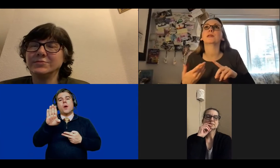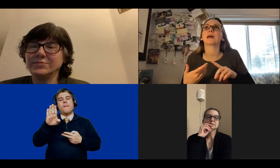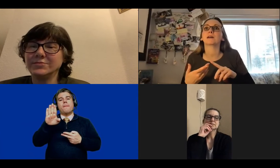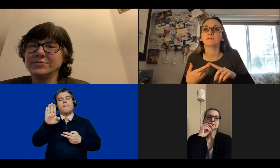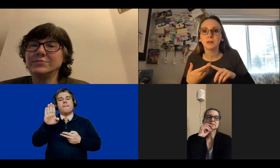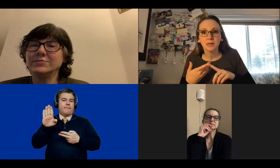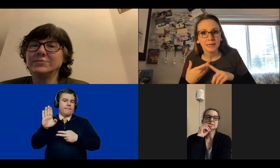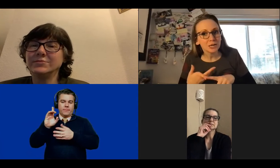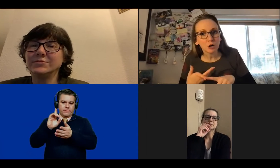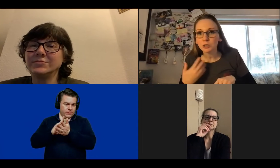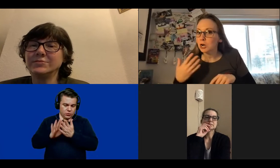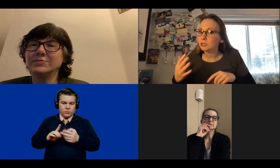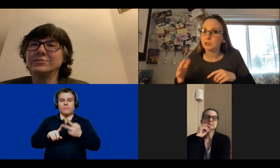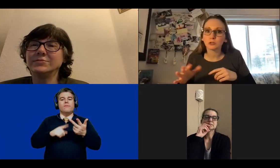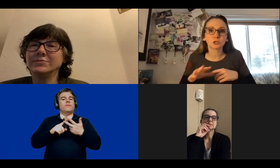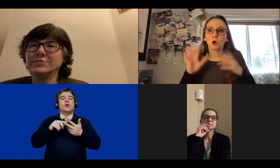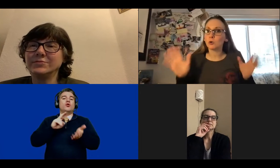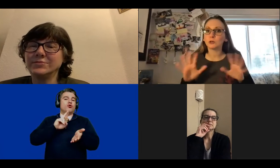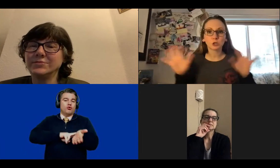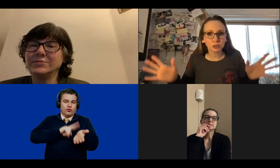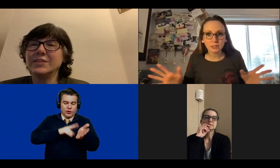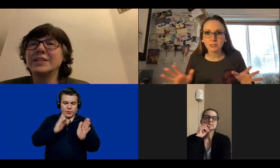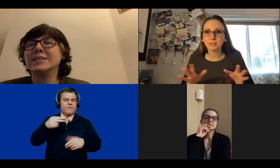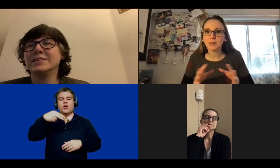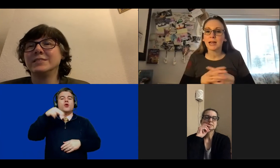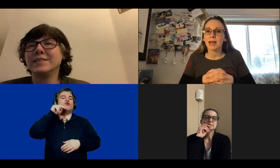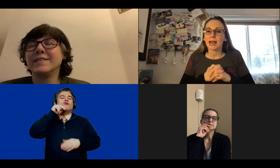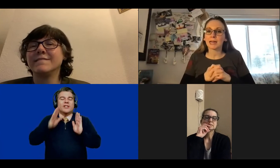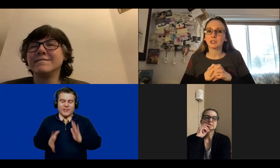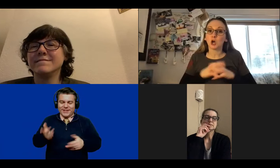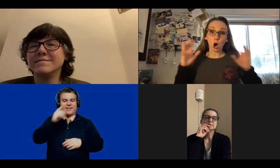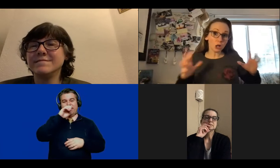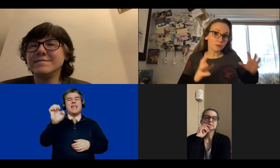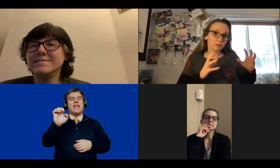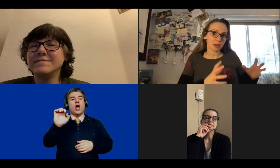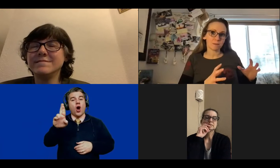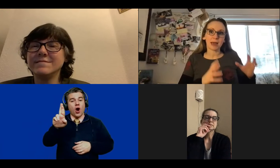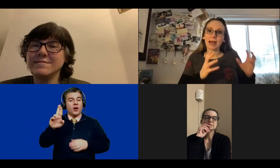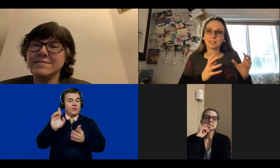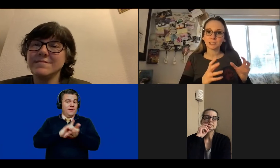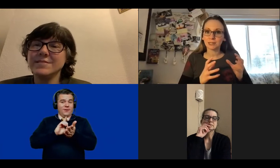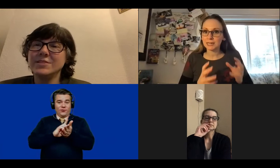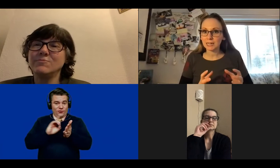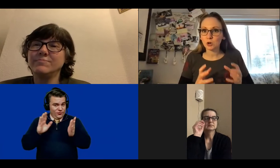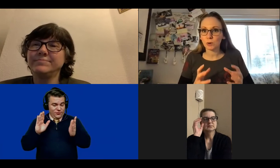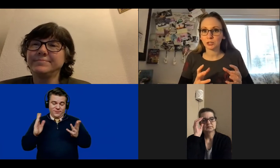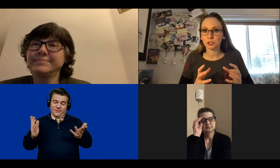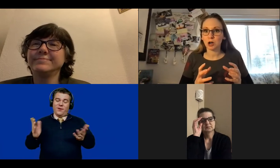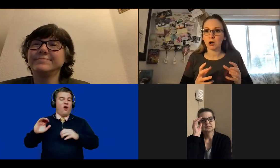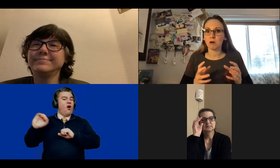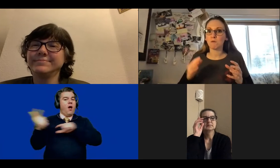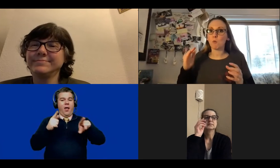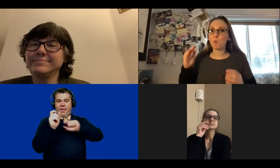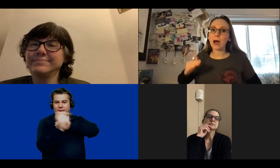nutritionists, we have ER doctors, whole nurses, and all of them ask the key